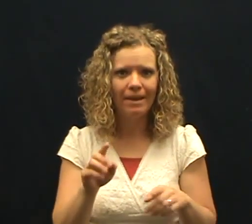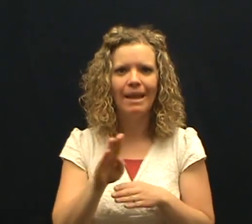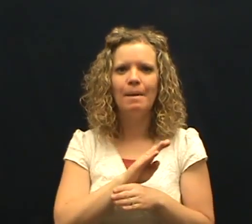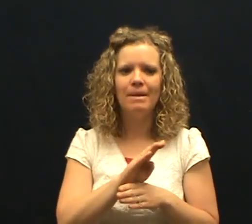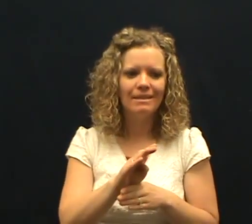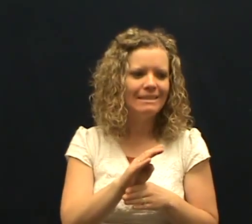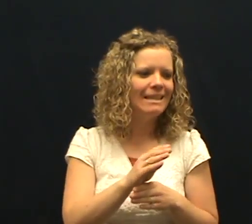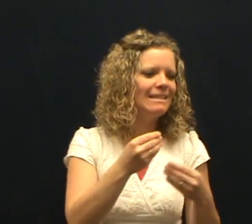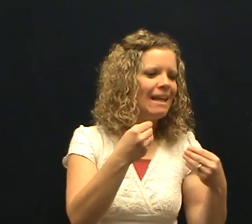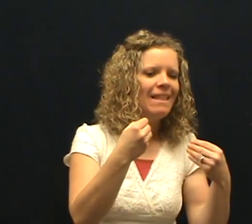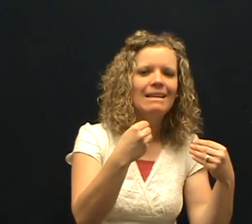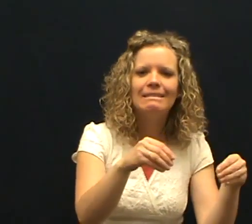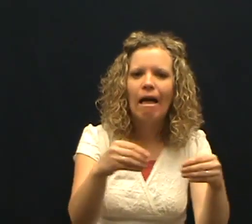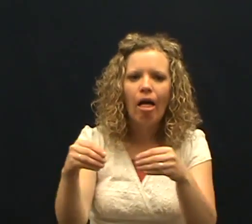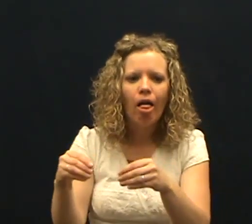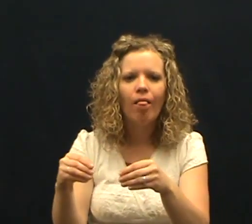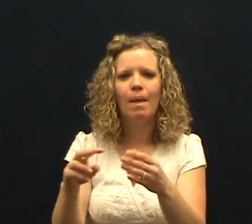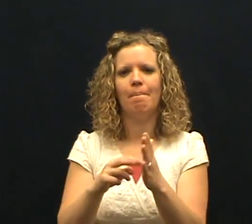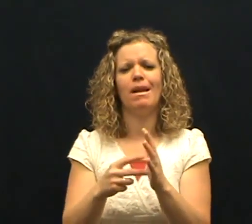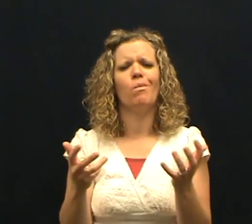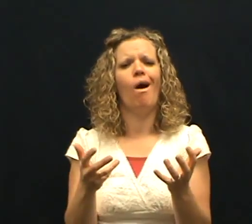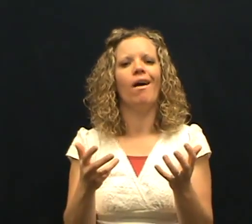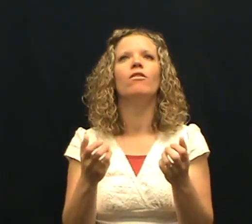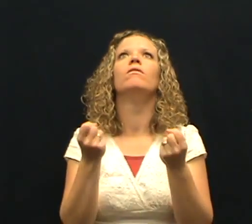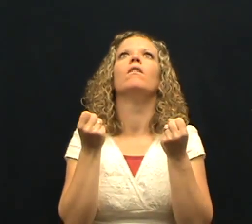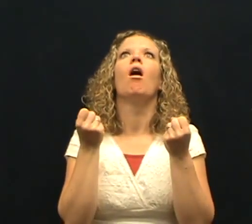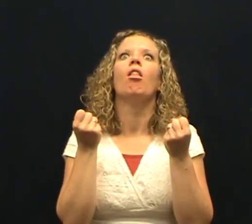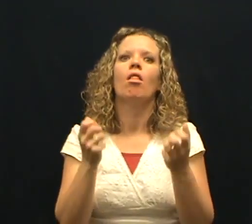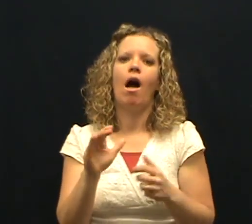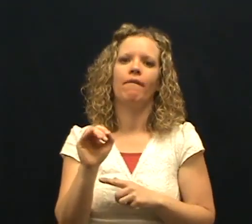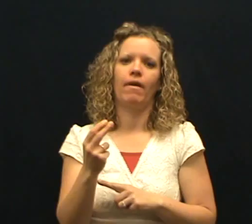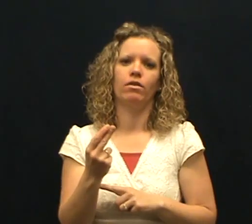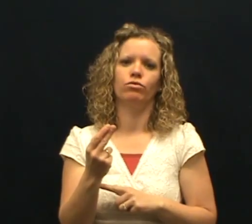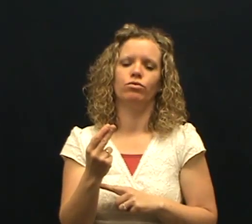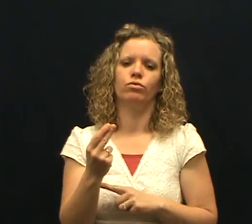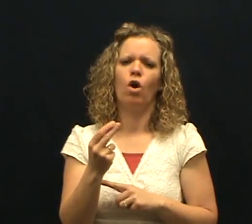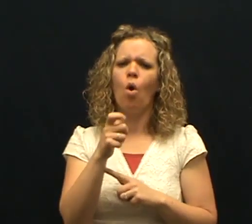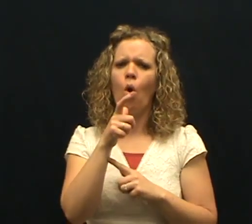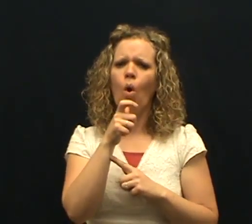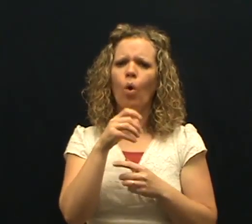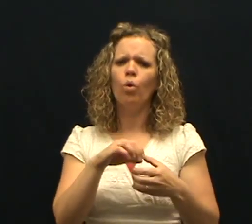things, and cash is owned by the person that possesses it. In